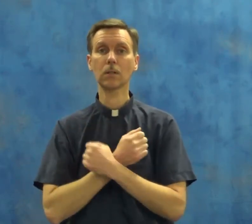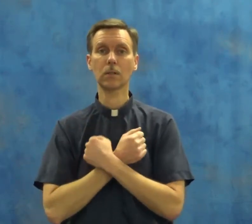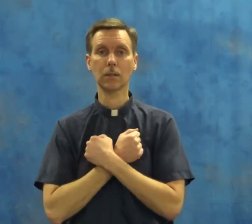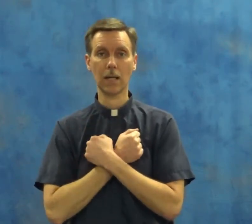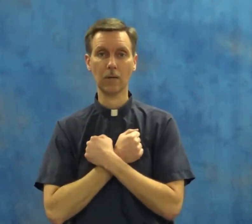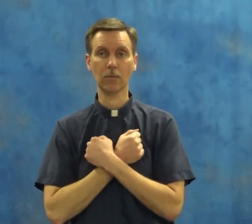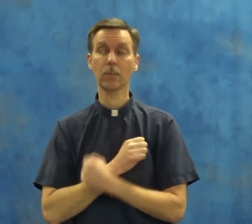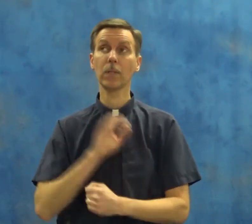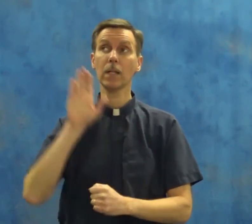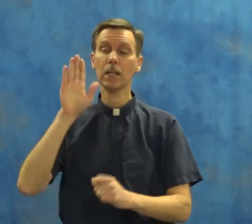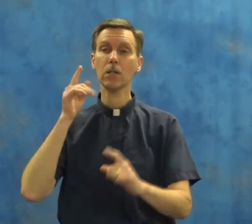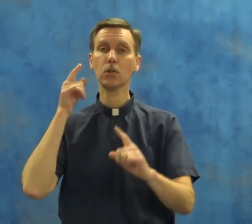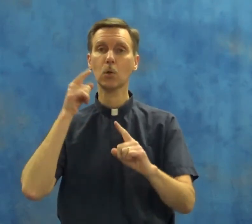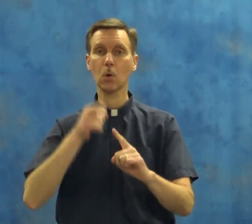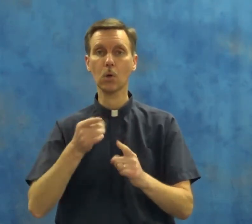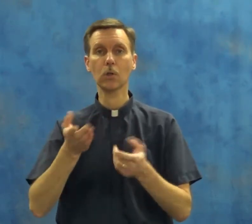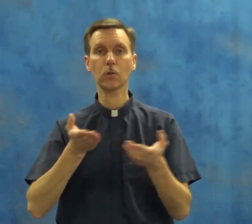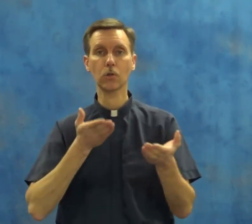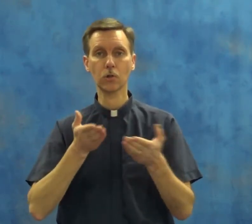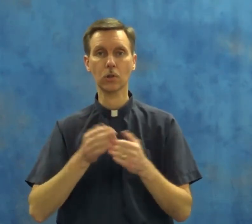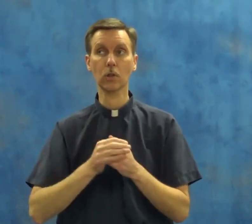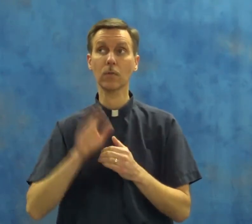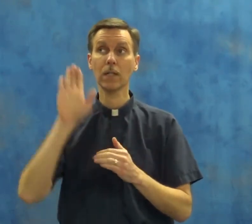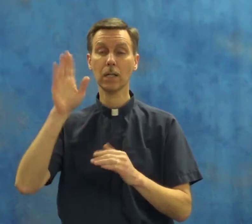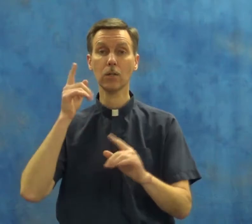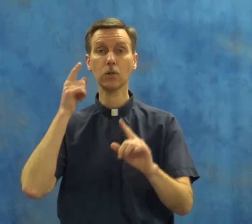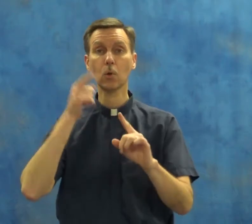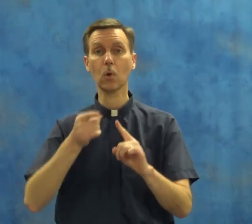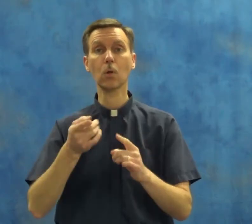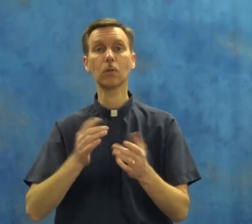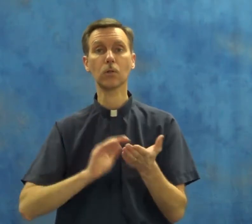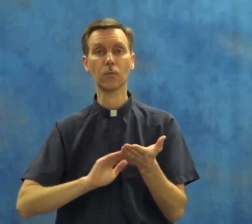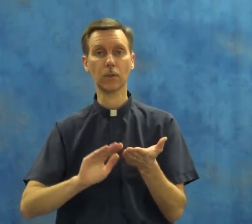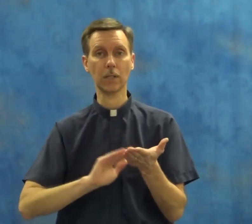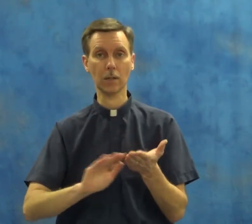to love, his goal to serve, his goal to forgive.